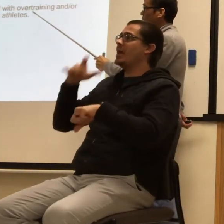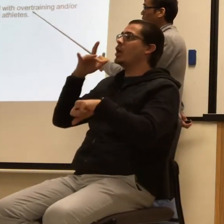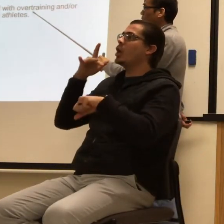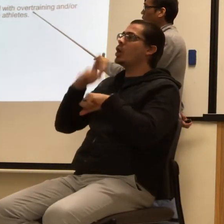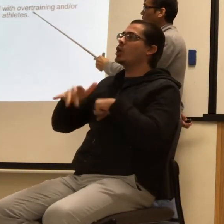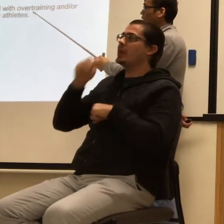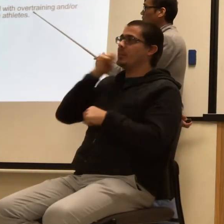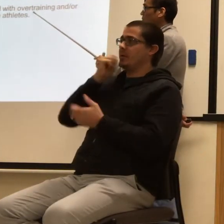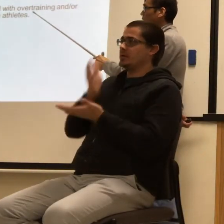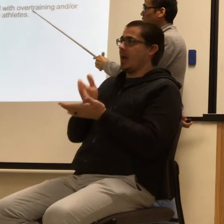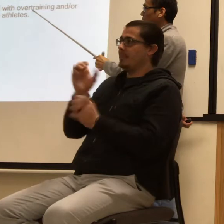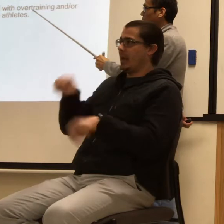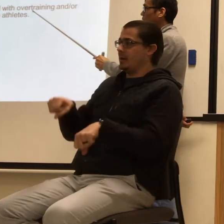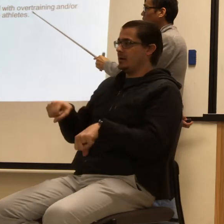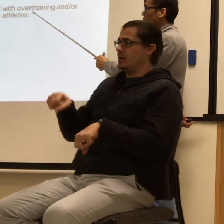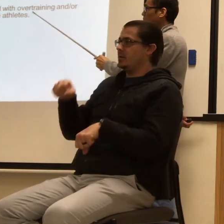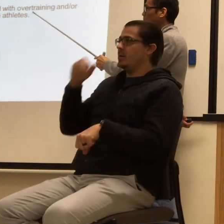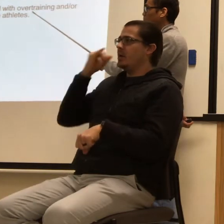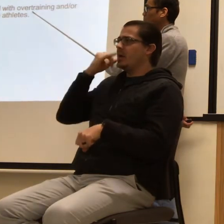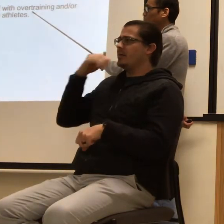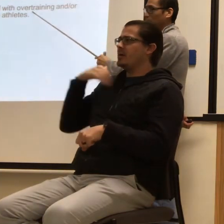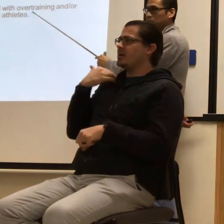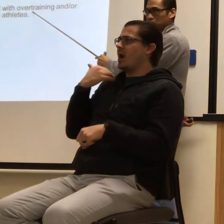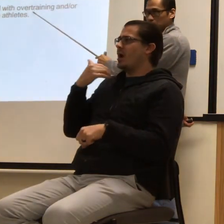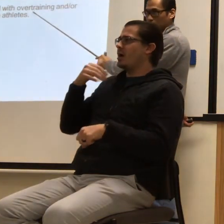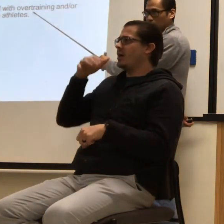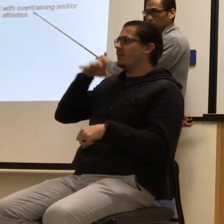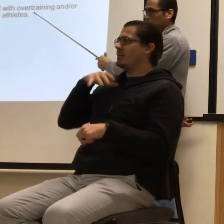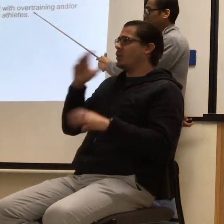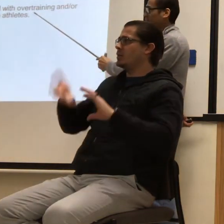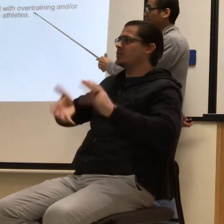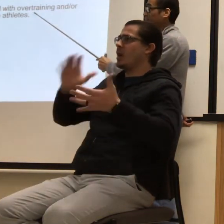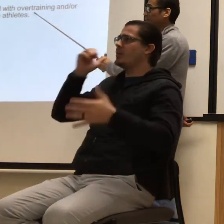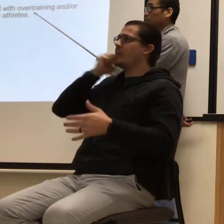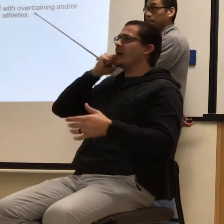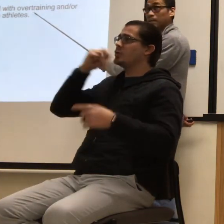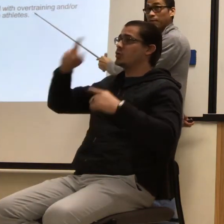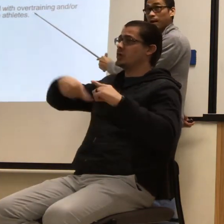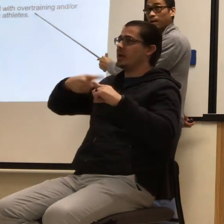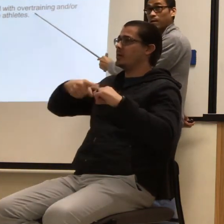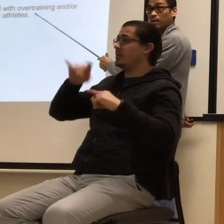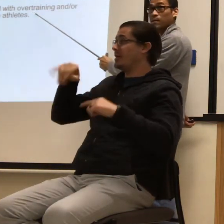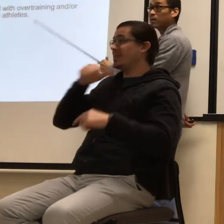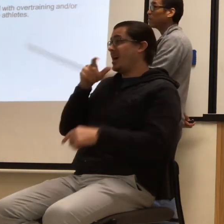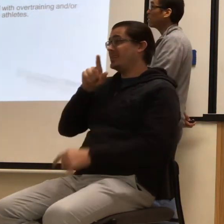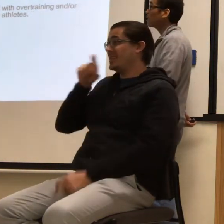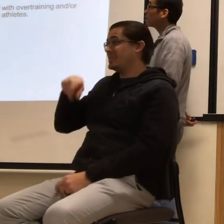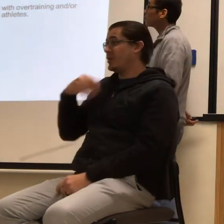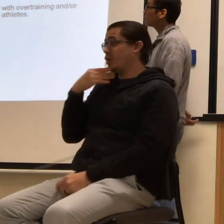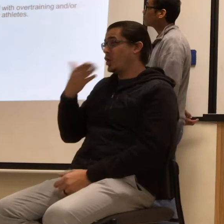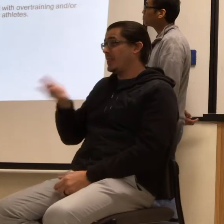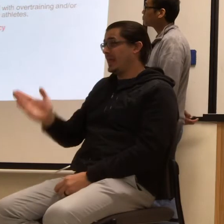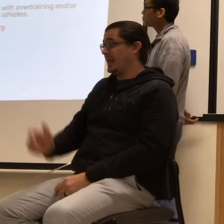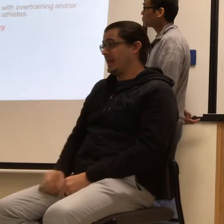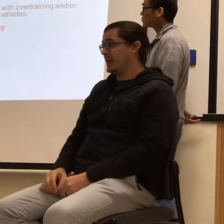know they're training hard enough if they kind of disrupt their menstrual cycle, but that's not necessarily a good thing.